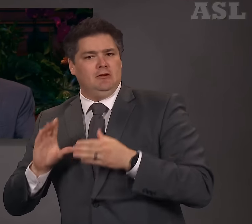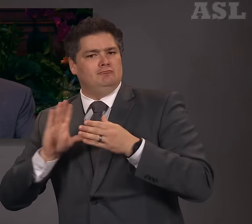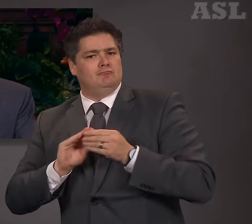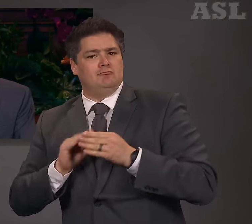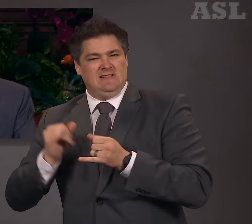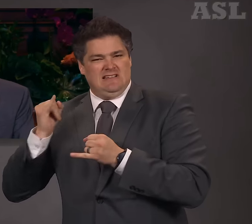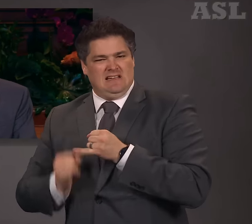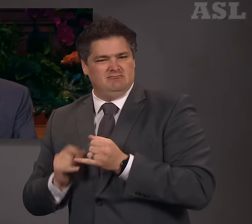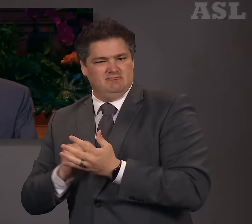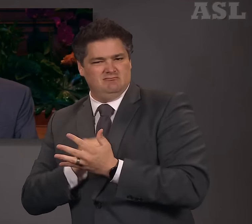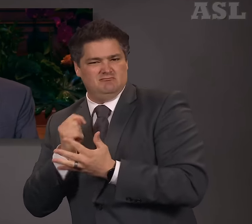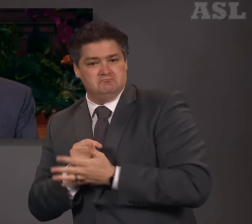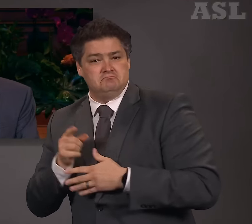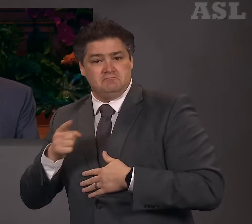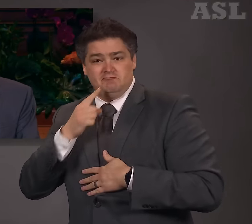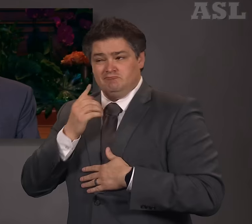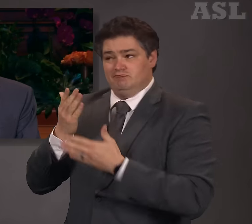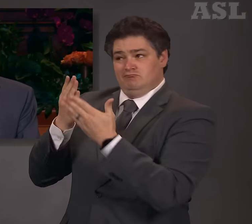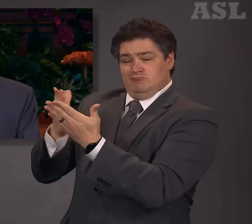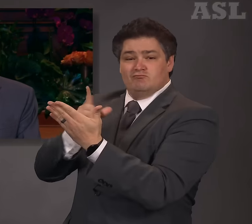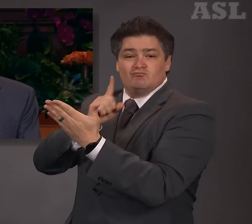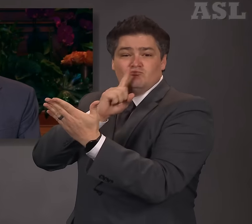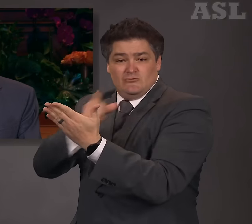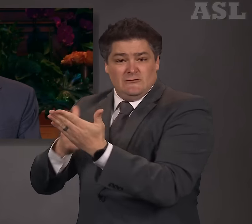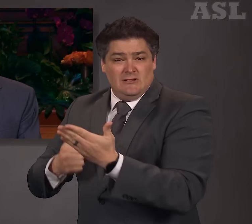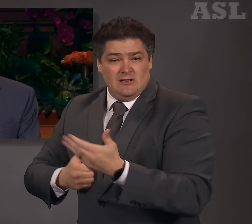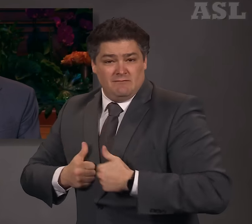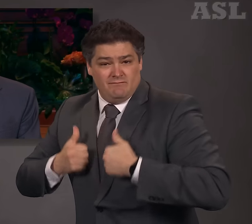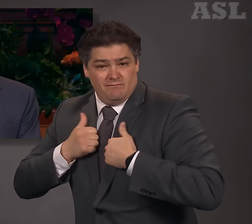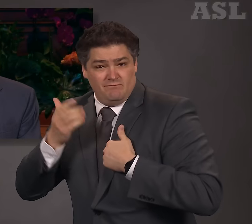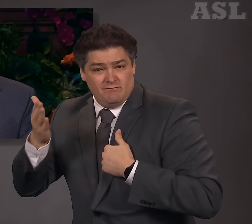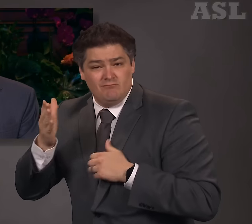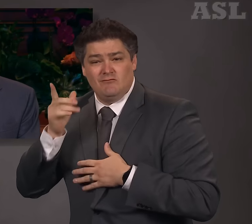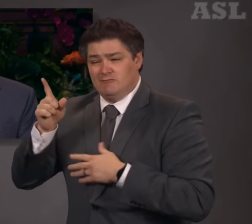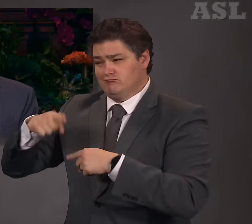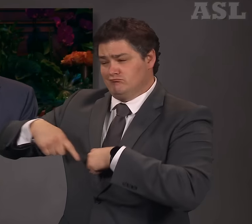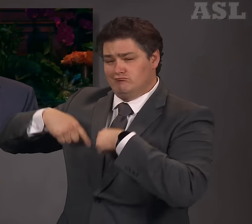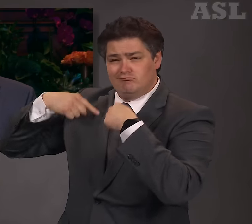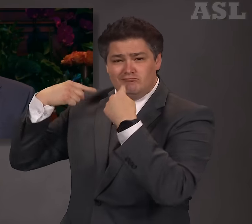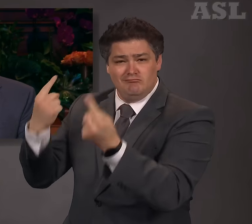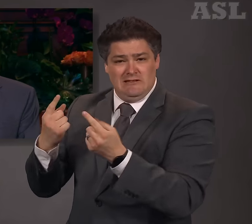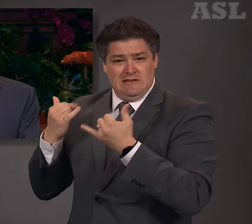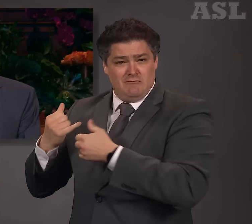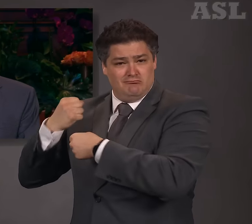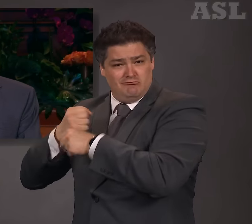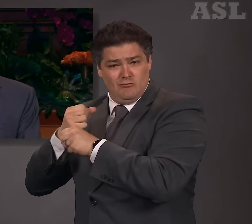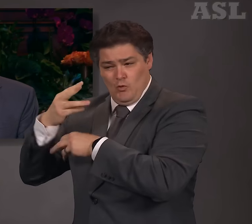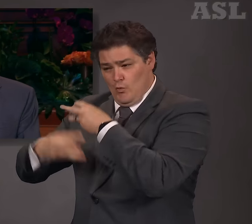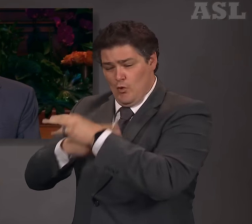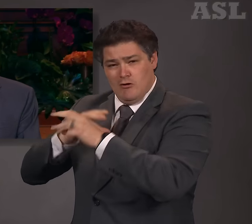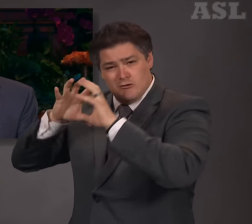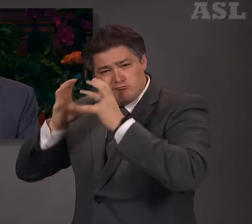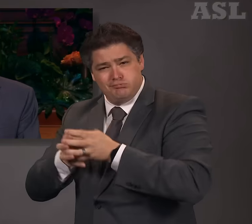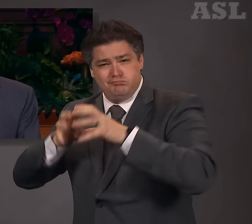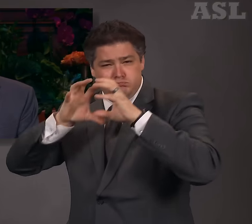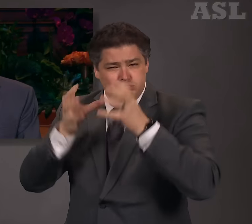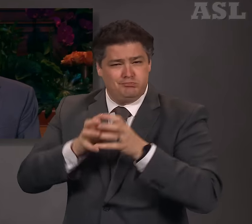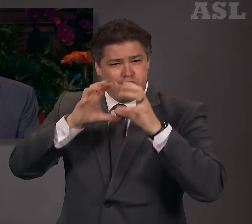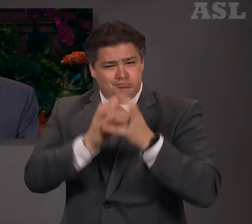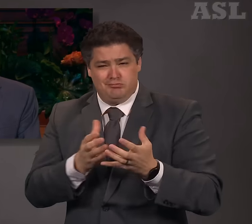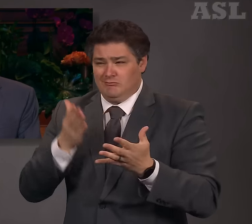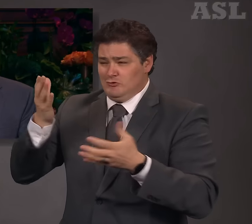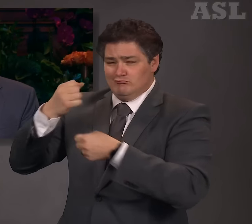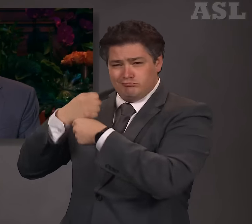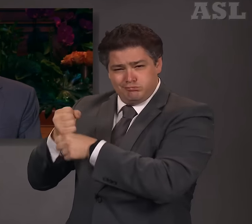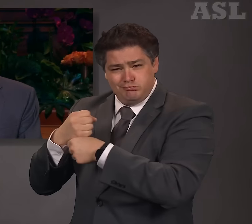he is the only begotten of the Father, that by him and through him and of him the worlds are and were created, and